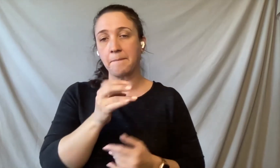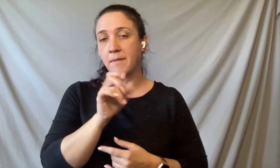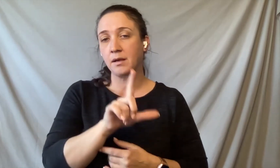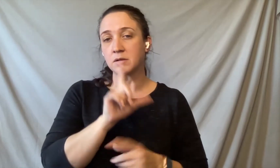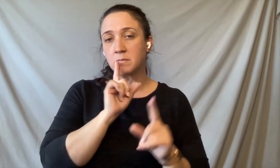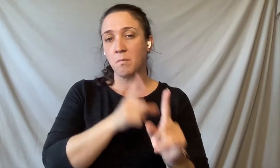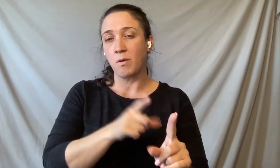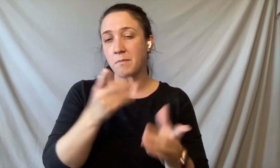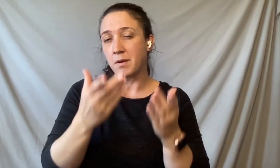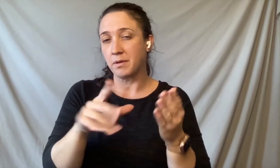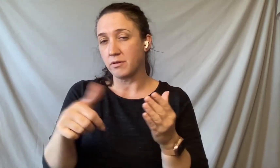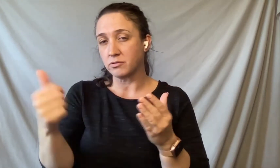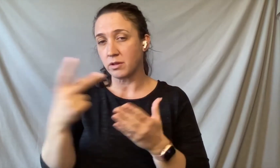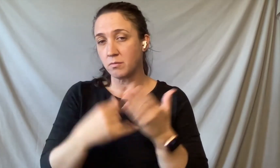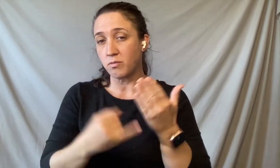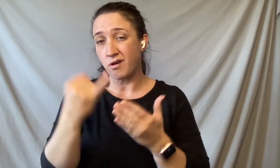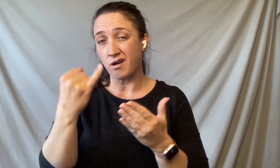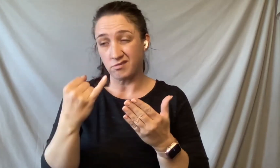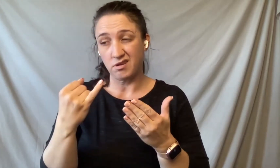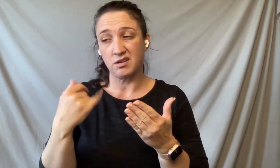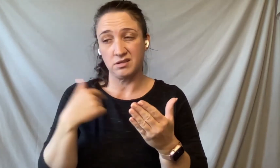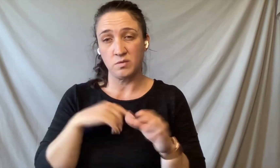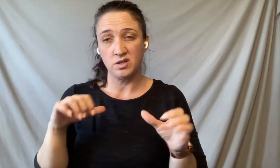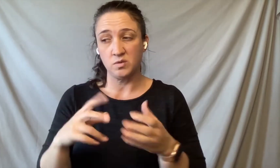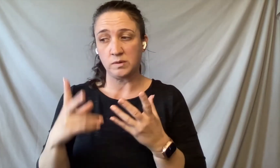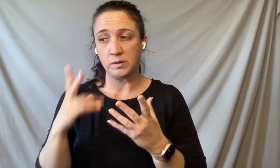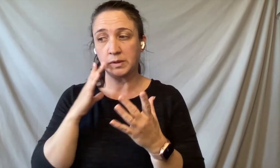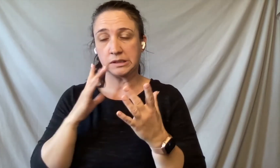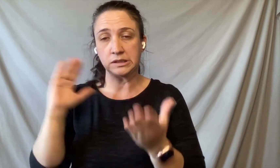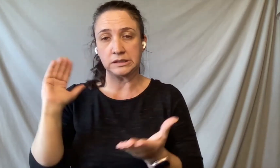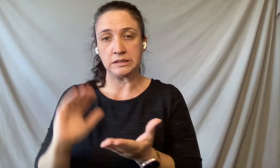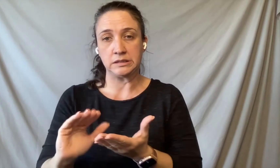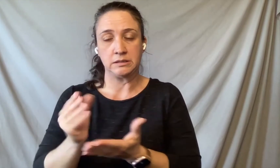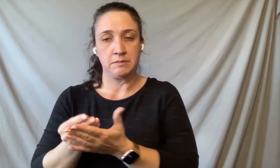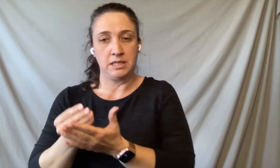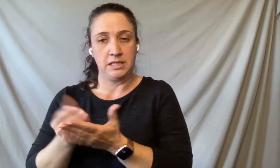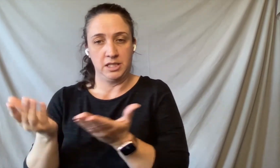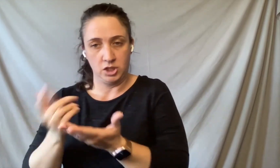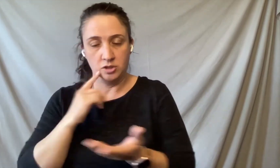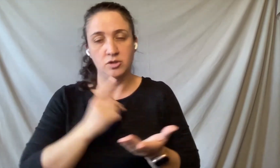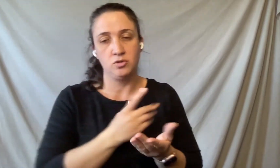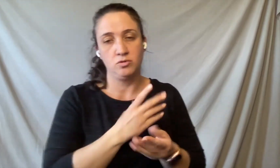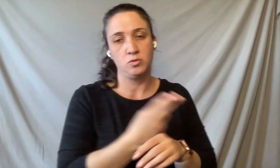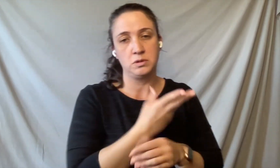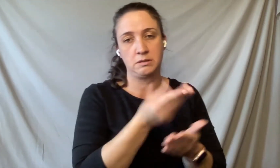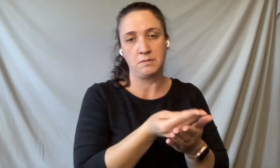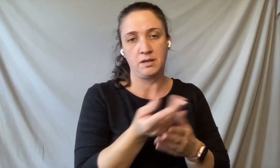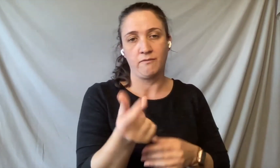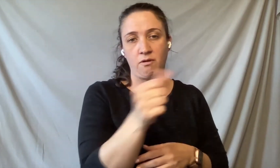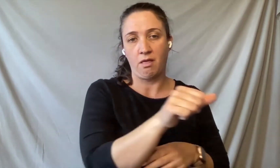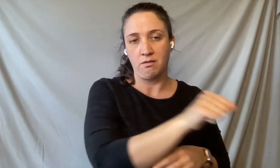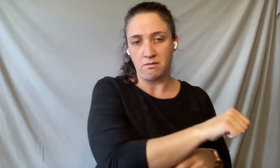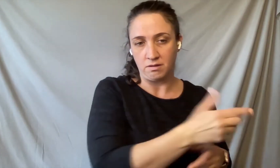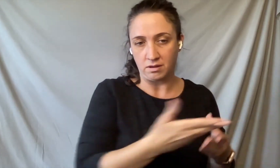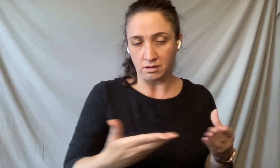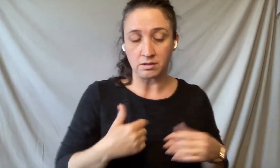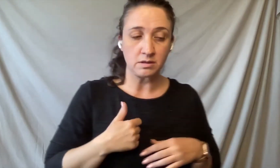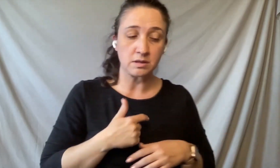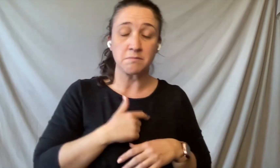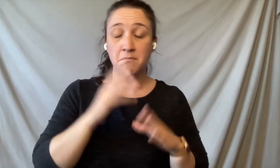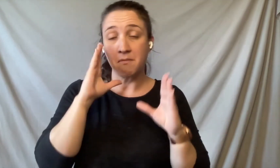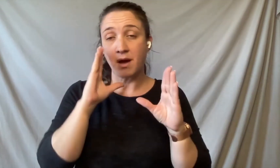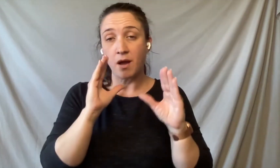where that's what we do, is we free up money. But I think my hope was that we would use these funds to increase